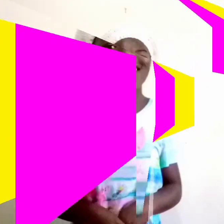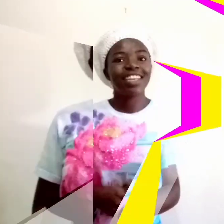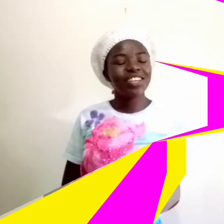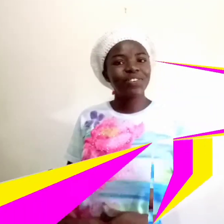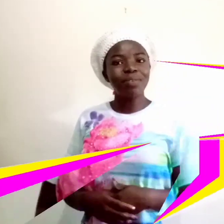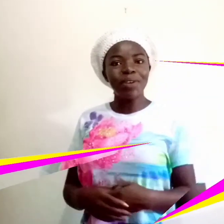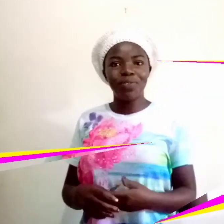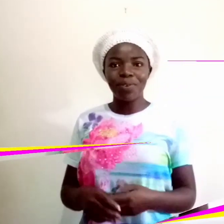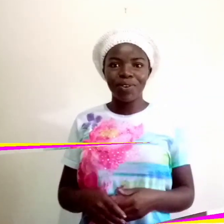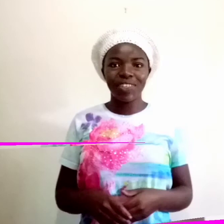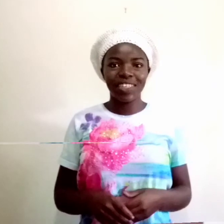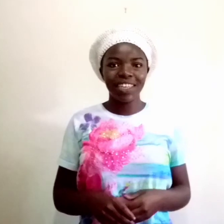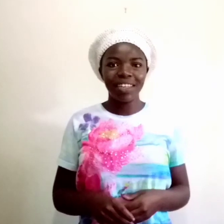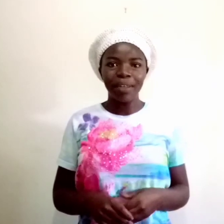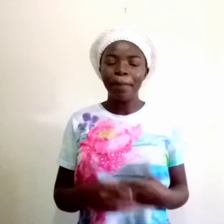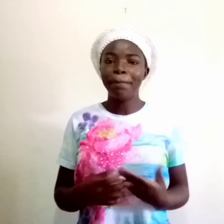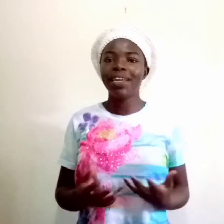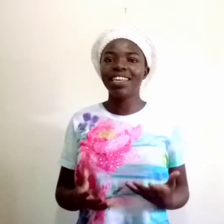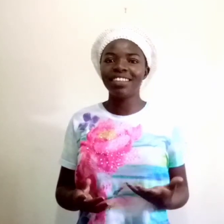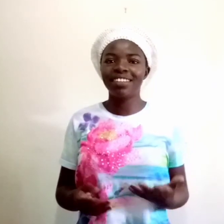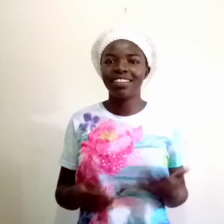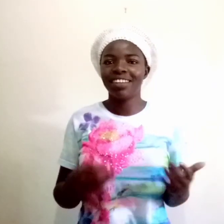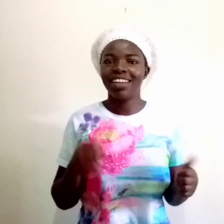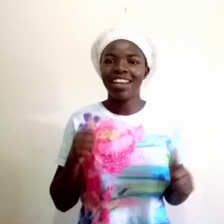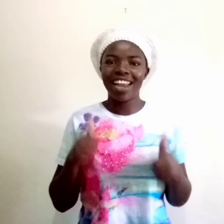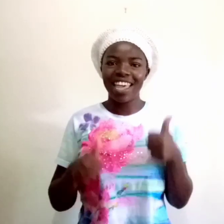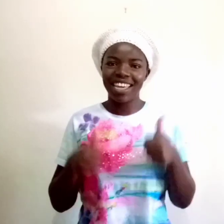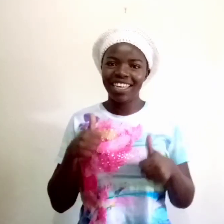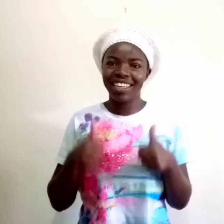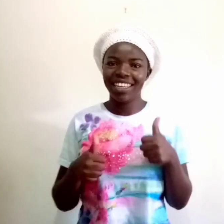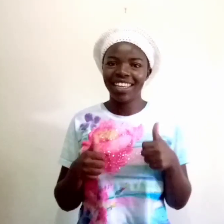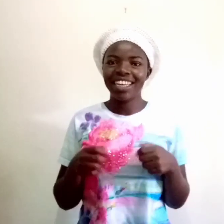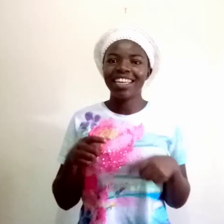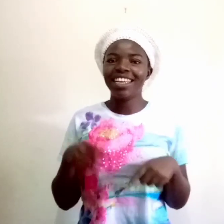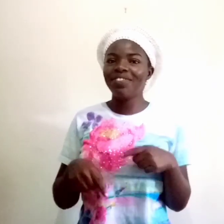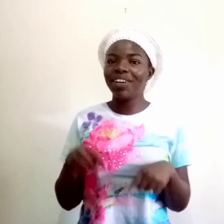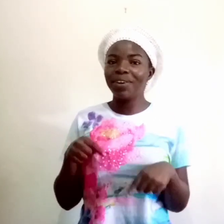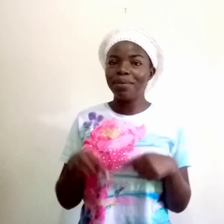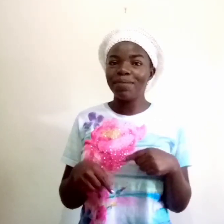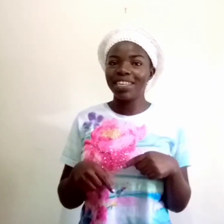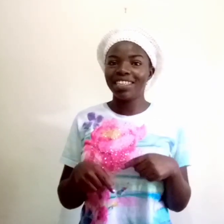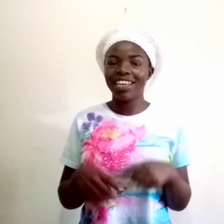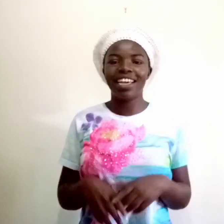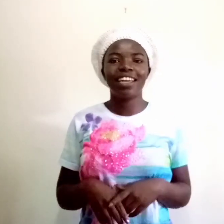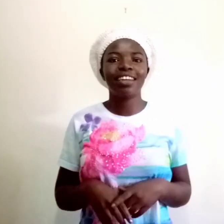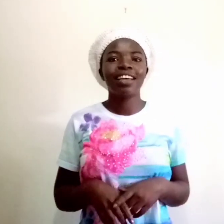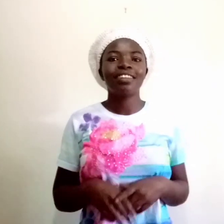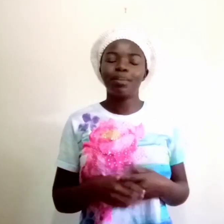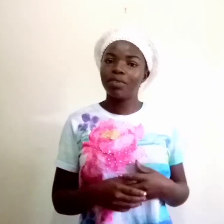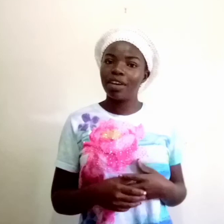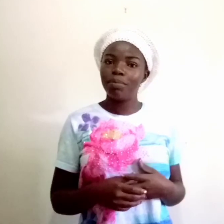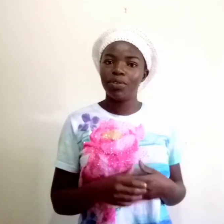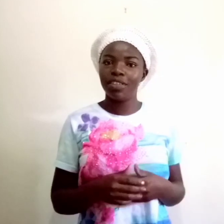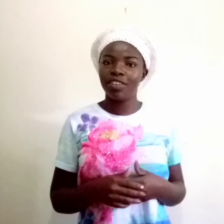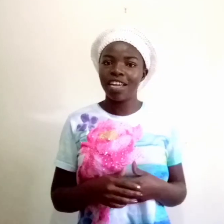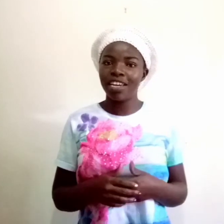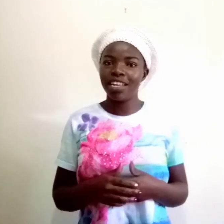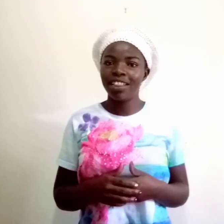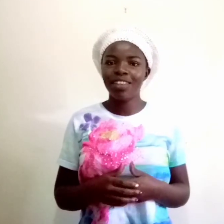Thank you so much for watching. Please like, leave a comment and subscribe to this channel